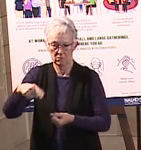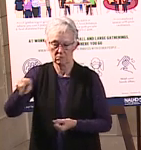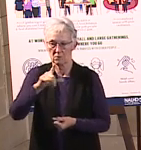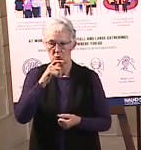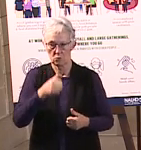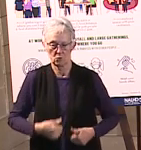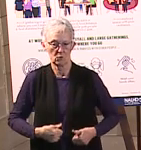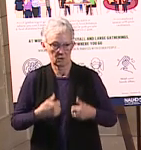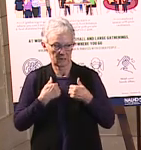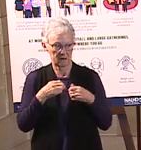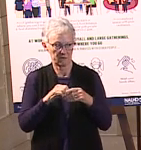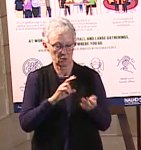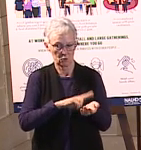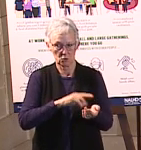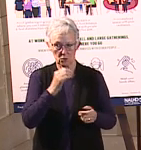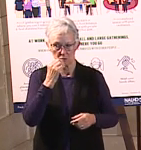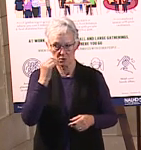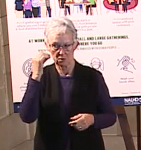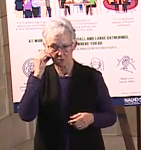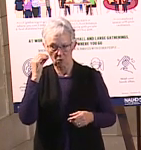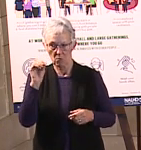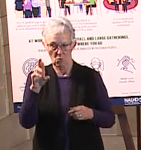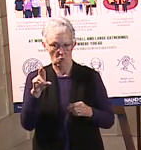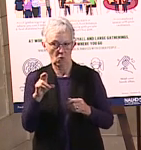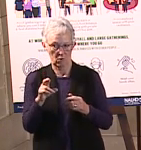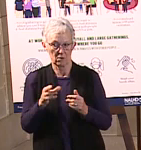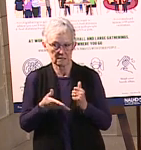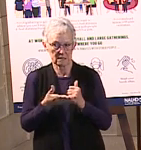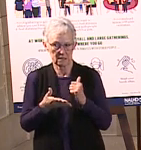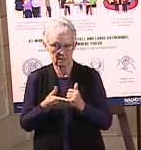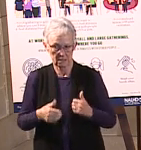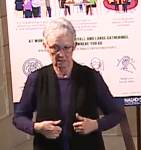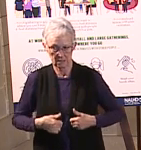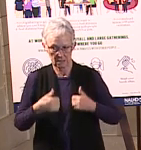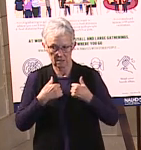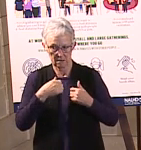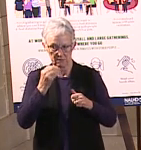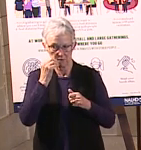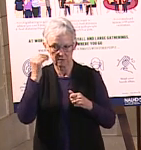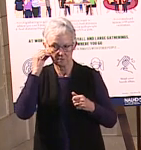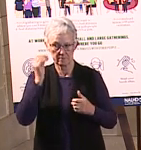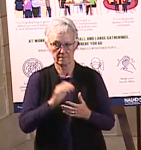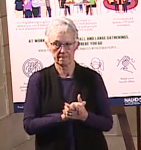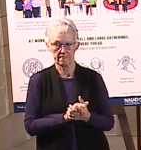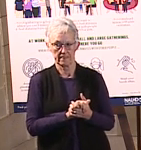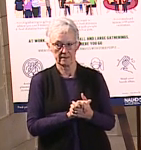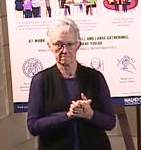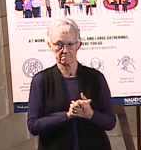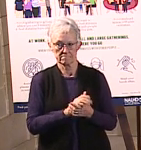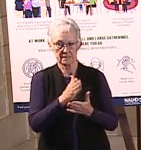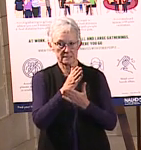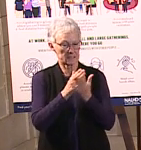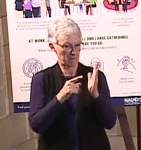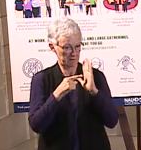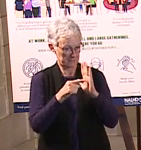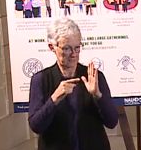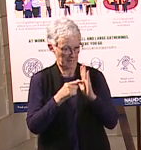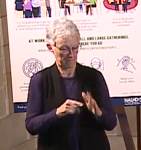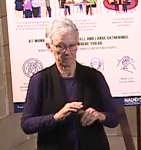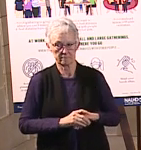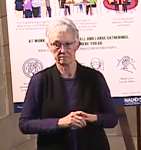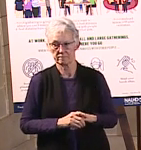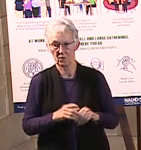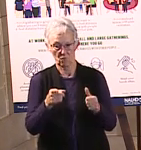facilities. Just a few examples of some of the guidance that's included in this document. First of all,